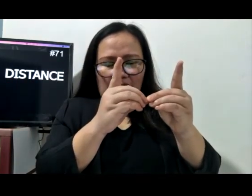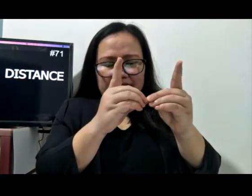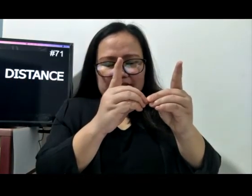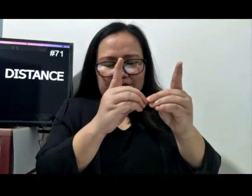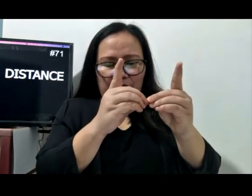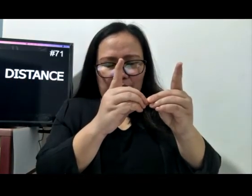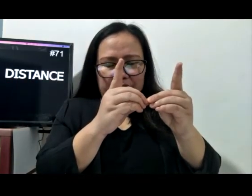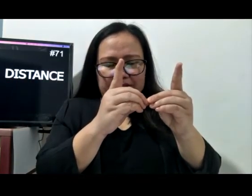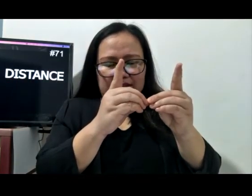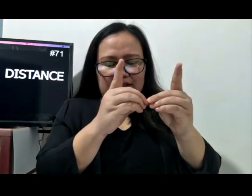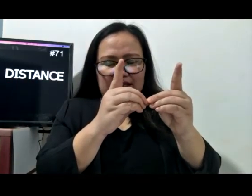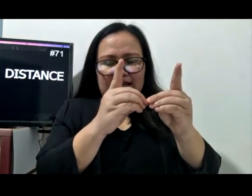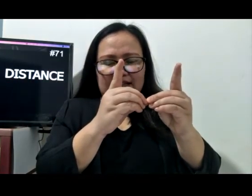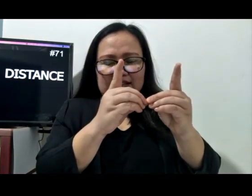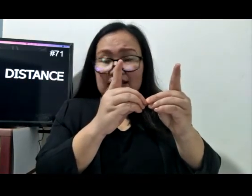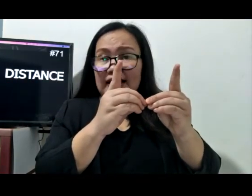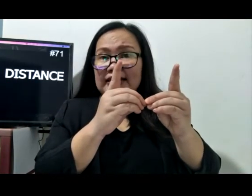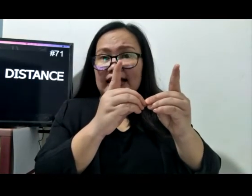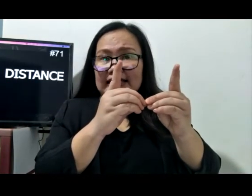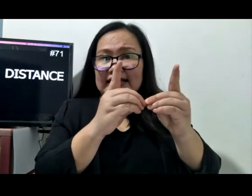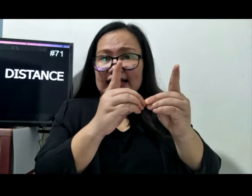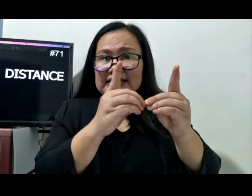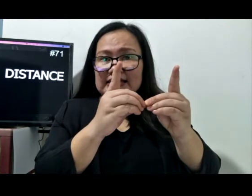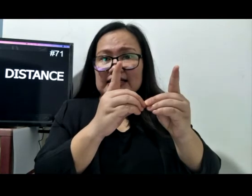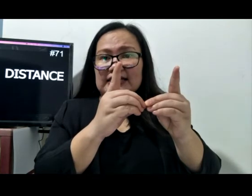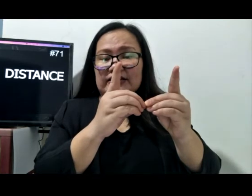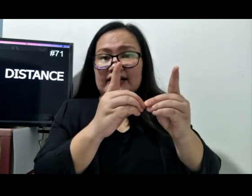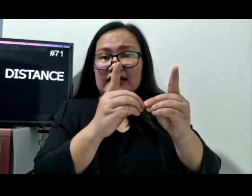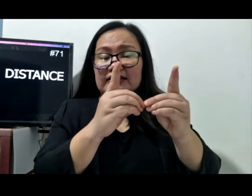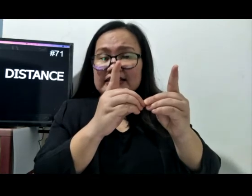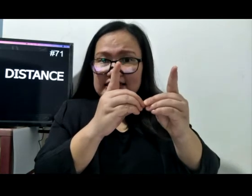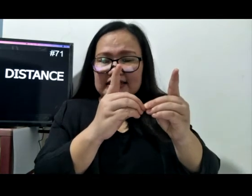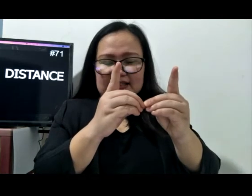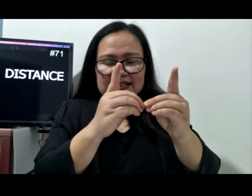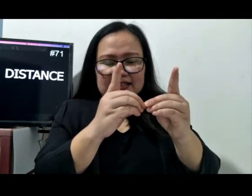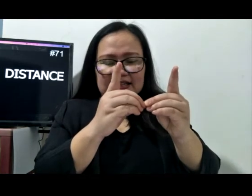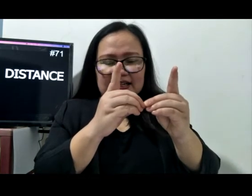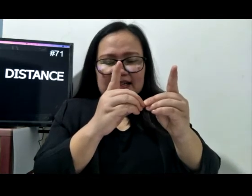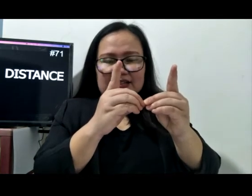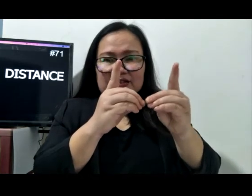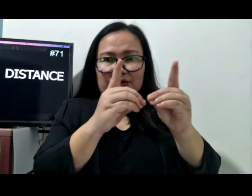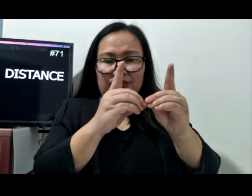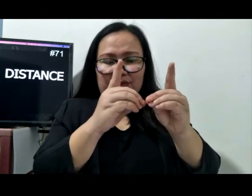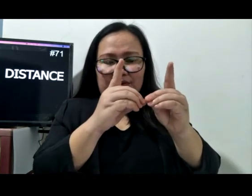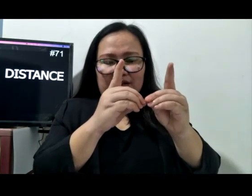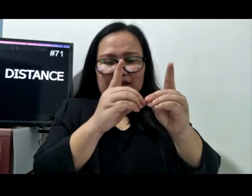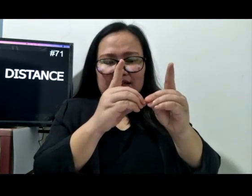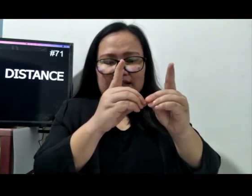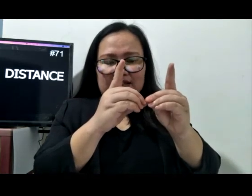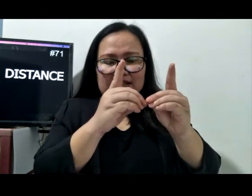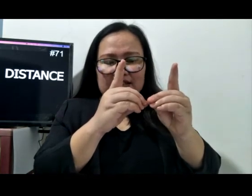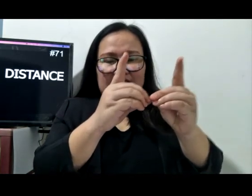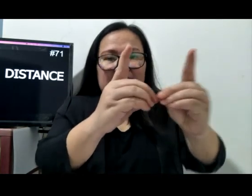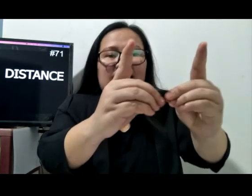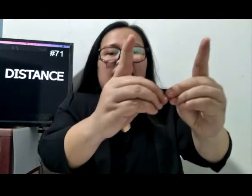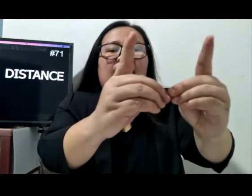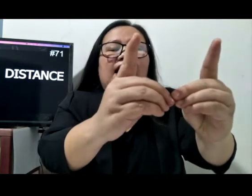arcs forward and sign ANCE, distance. So like this,